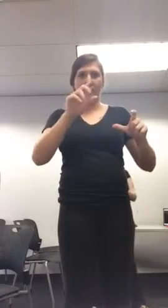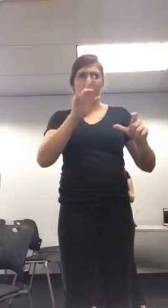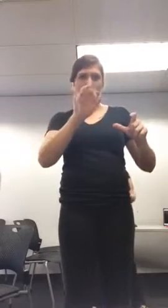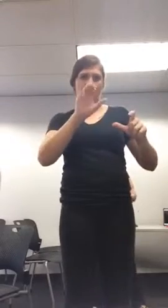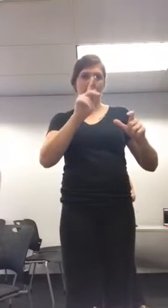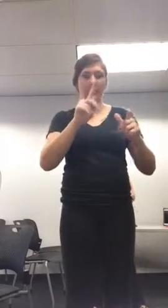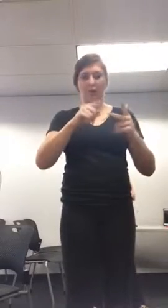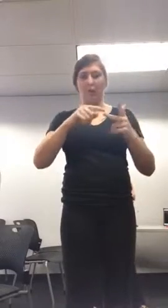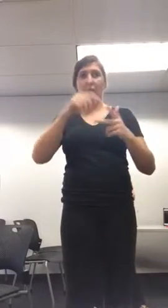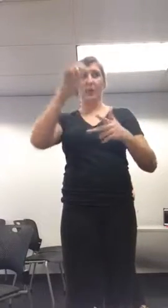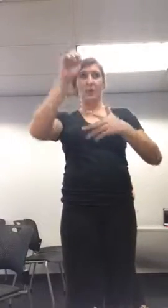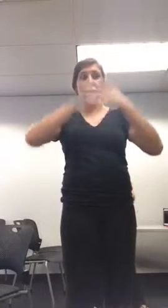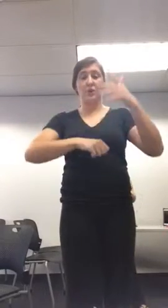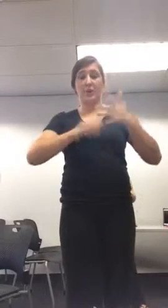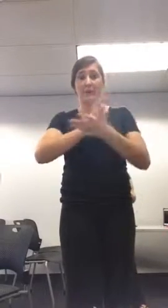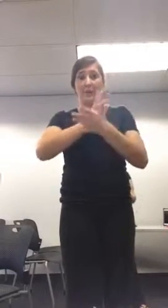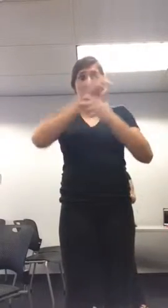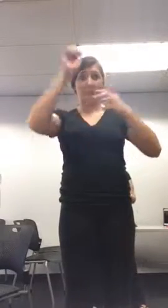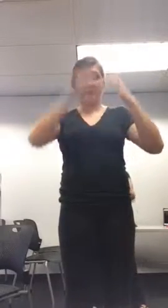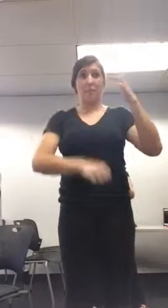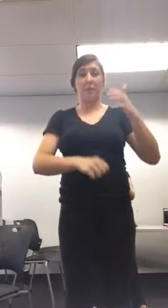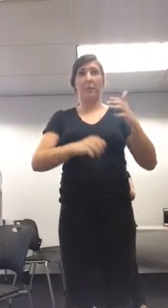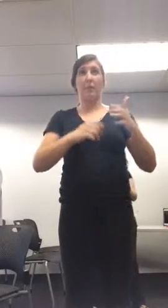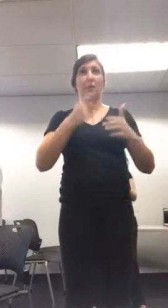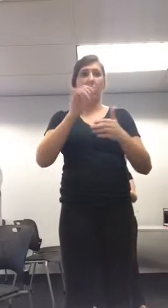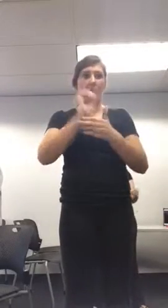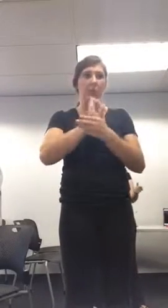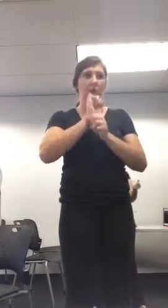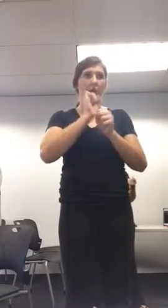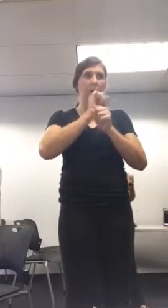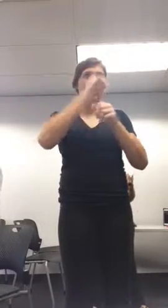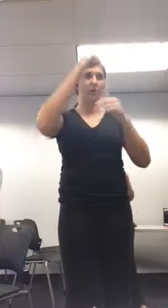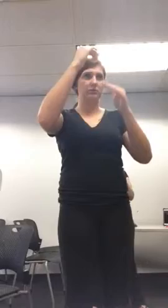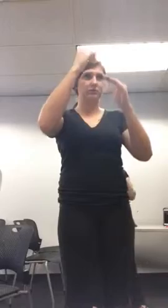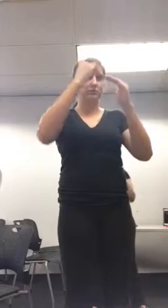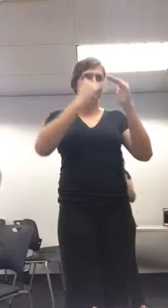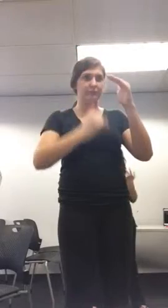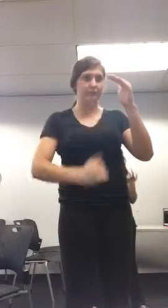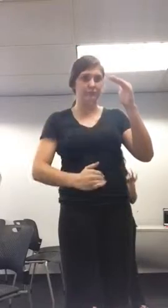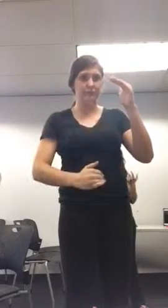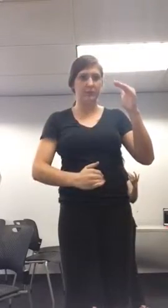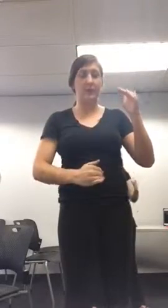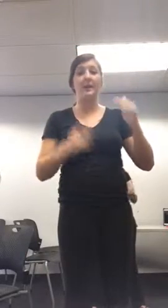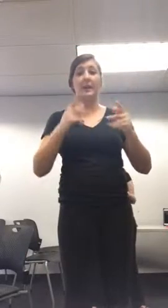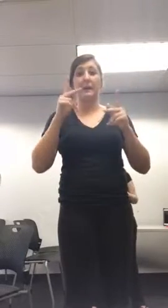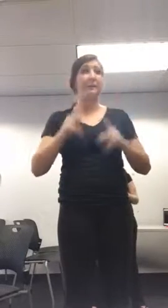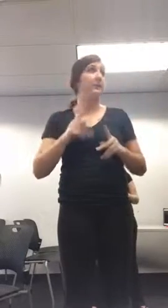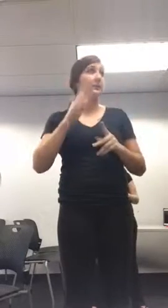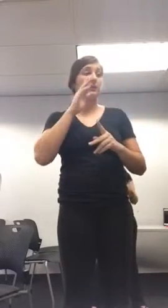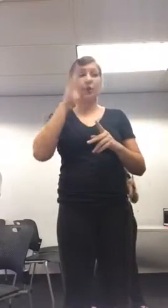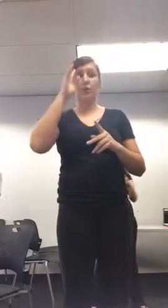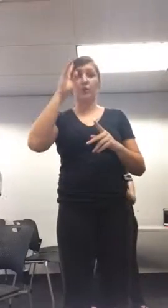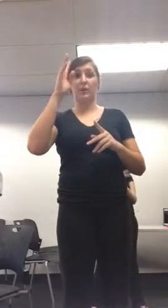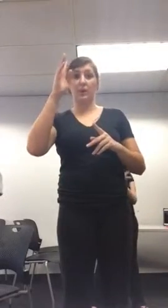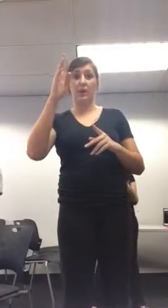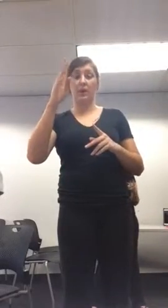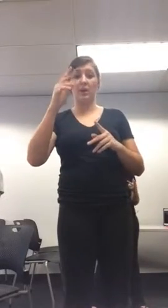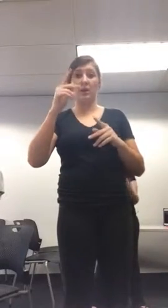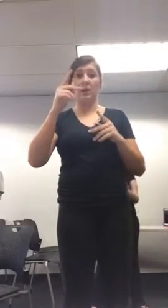keep it in a library because there was so much work to do these problems. And in fact, then someone created multiplication. Multiplication is repeated addition.